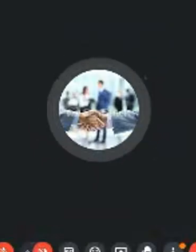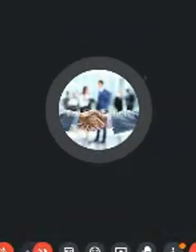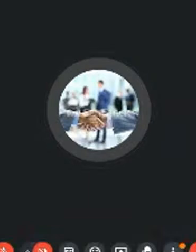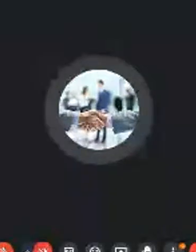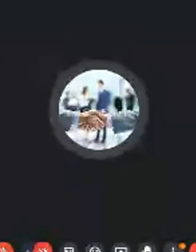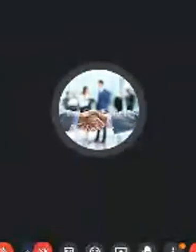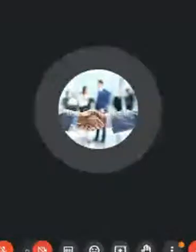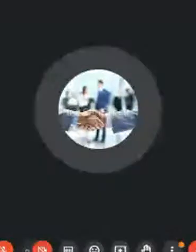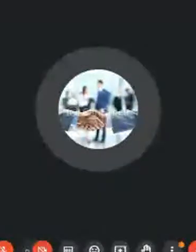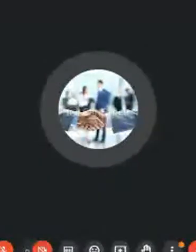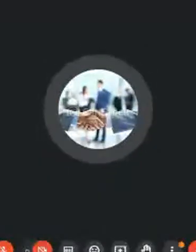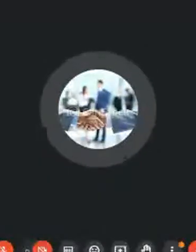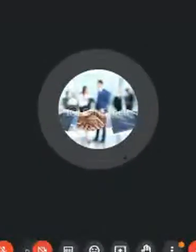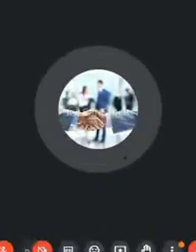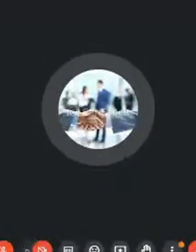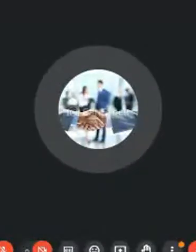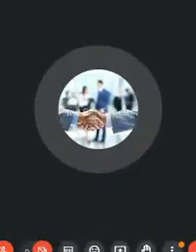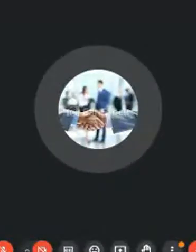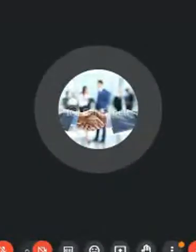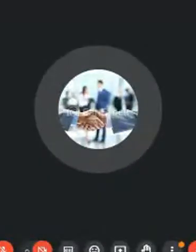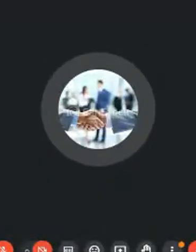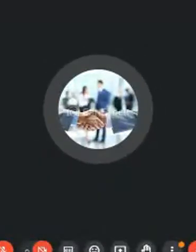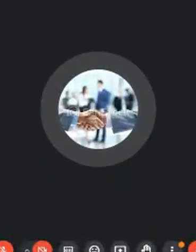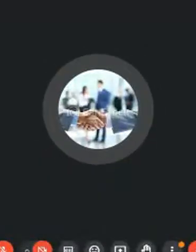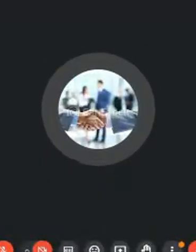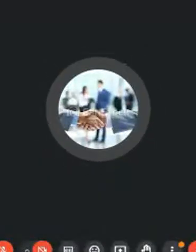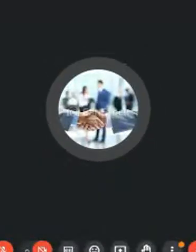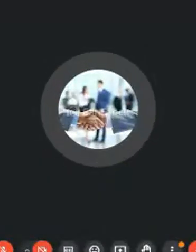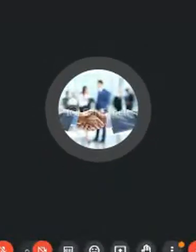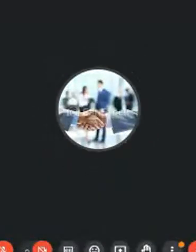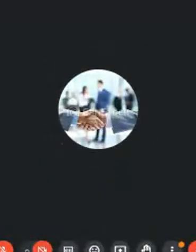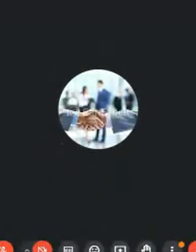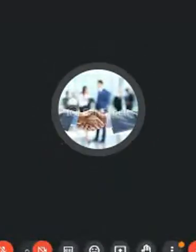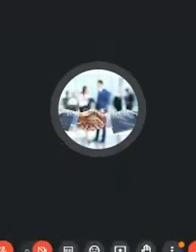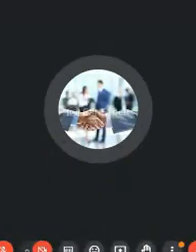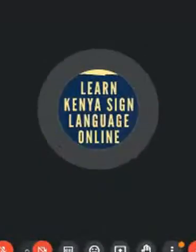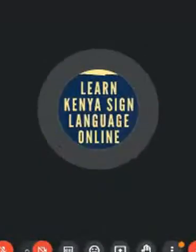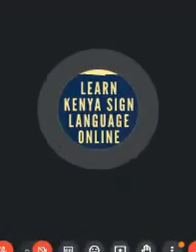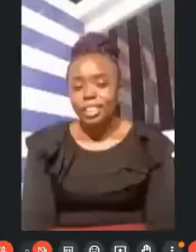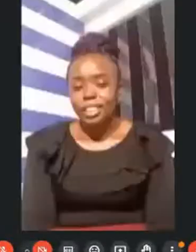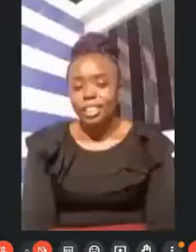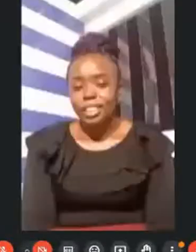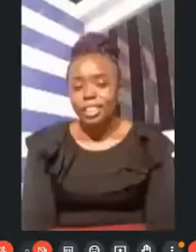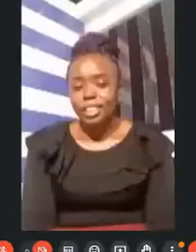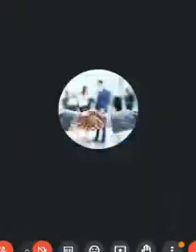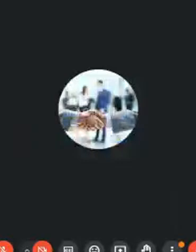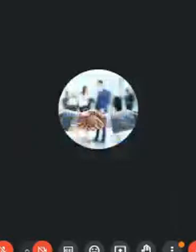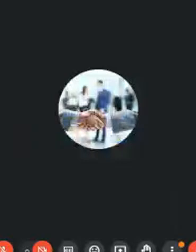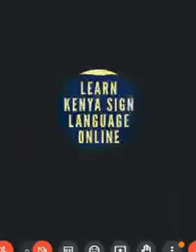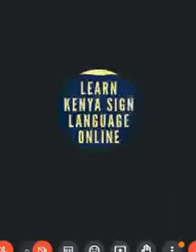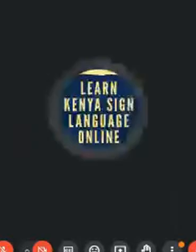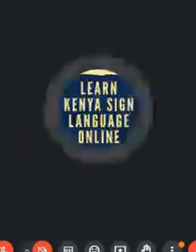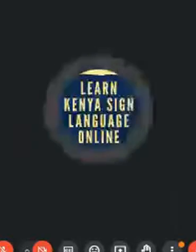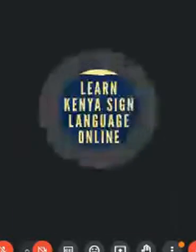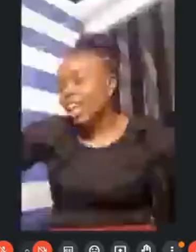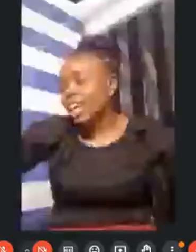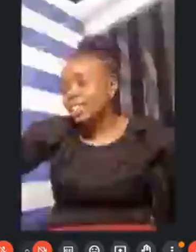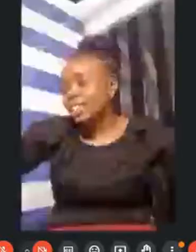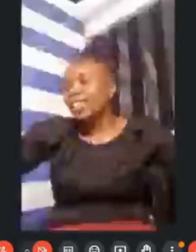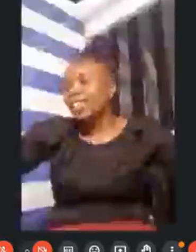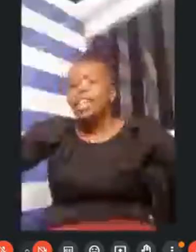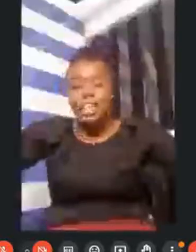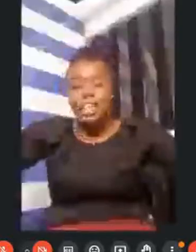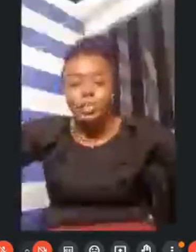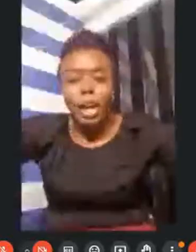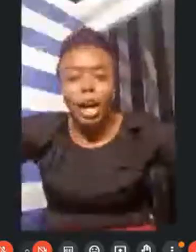There's a Oh, bit of darkness I am, but I'm following. Maybe next time I can sign. I'm ah, sorry. it's all right. As long as you're following me